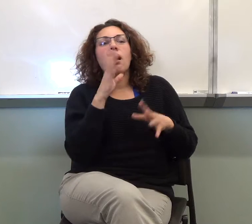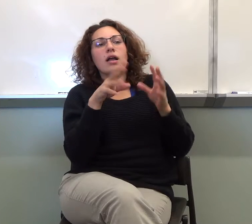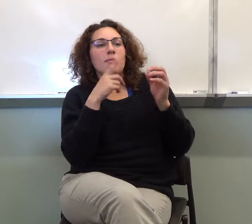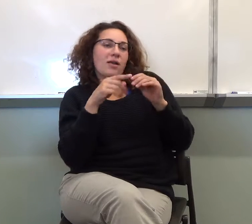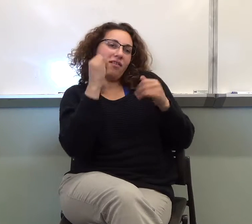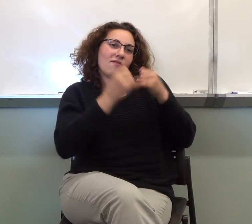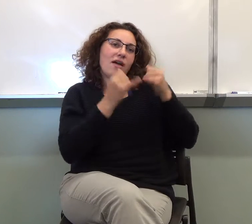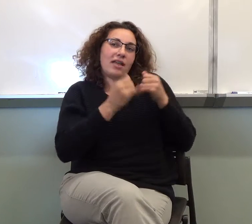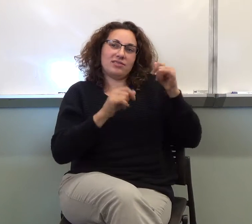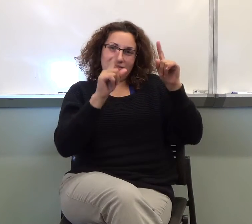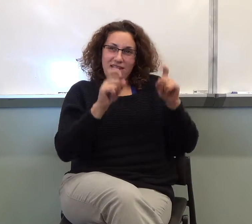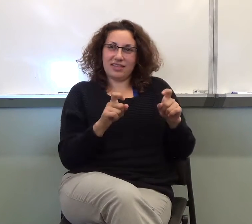This is bad news.